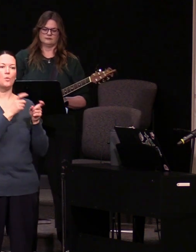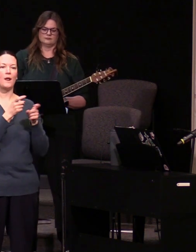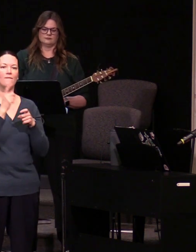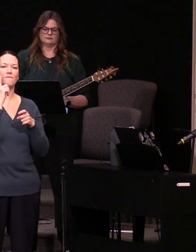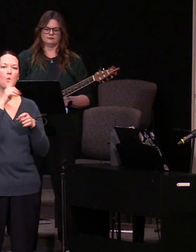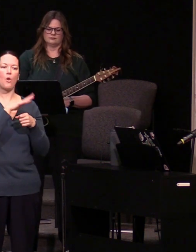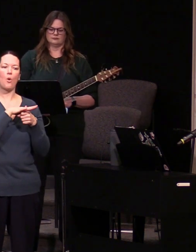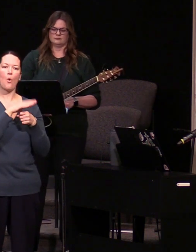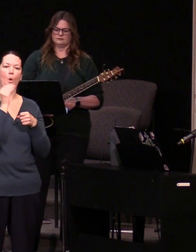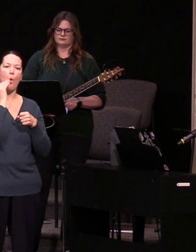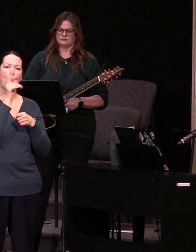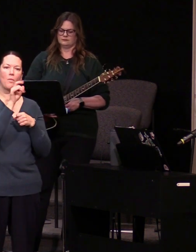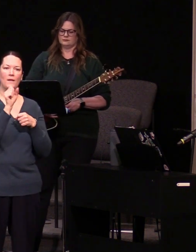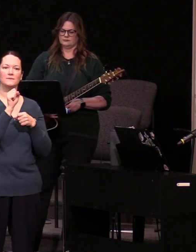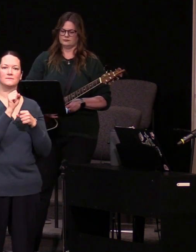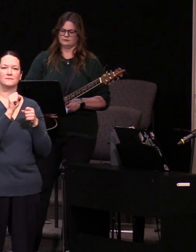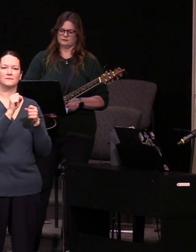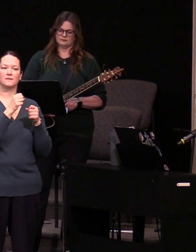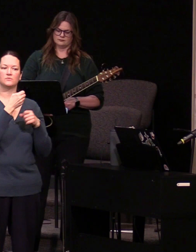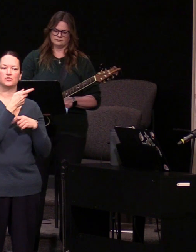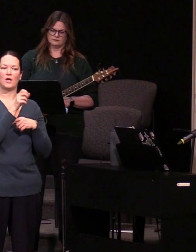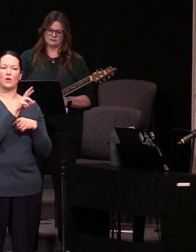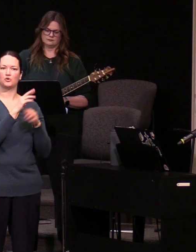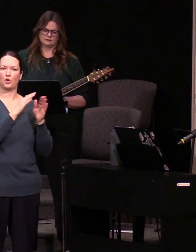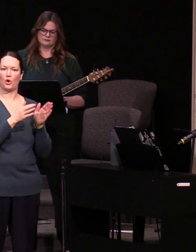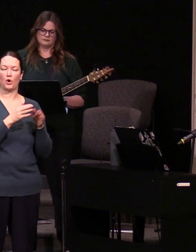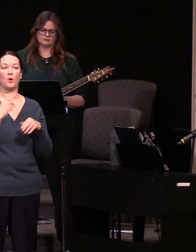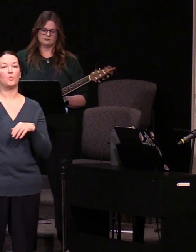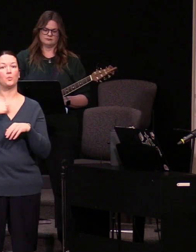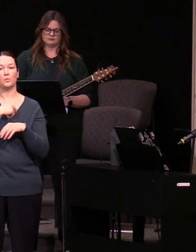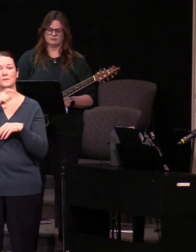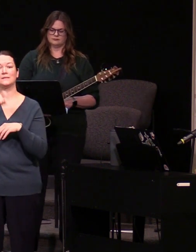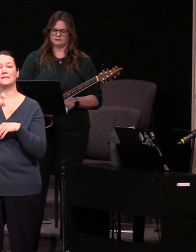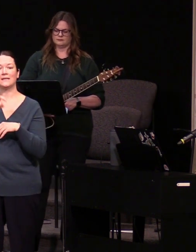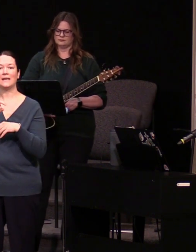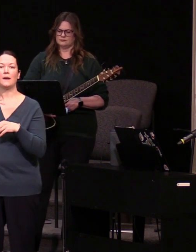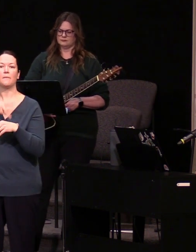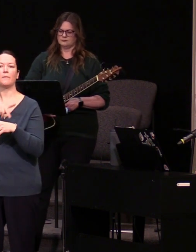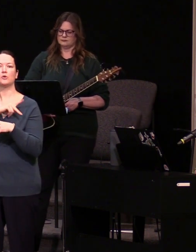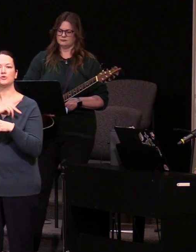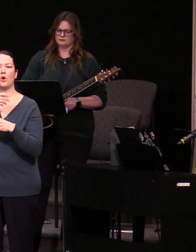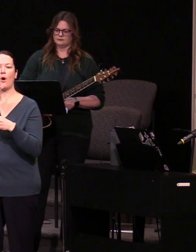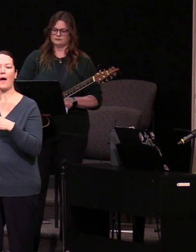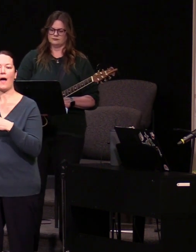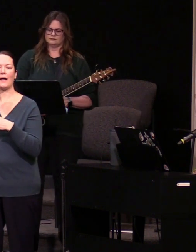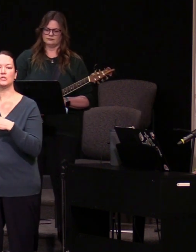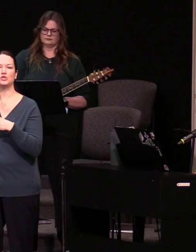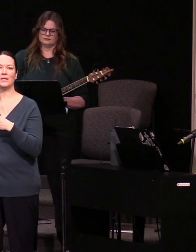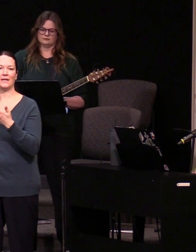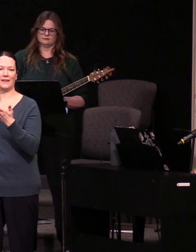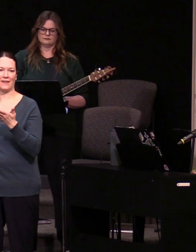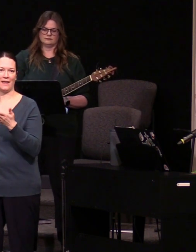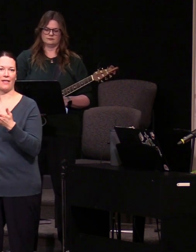shelters. The biggest needs right now are going to be in personal hygiene products, specifically female hygiene